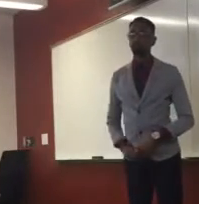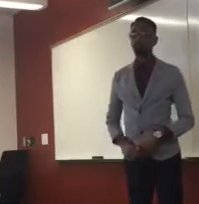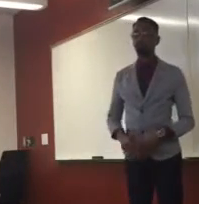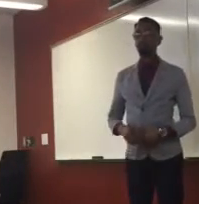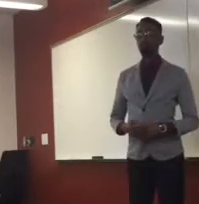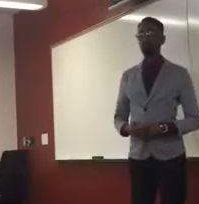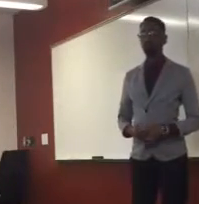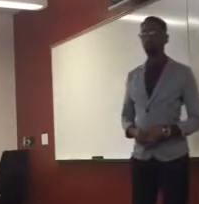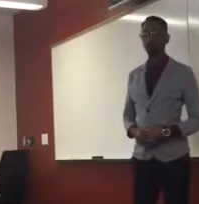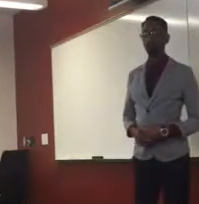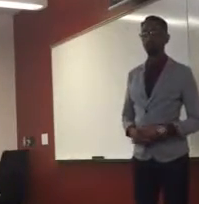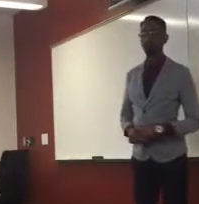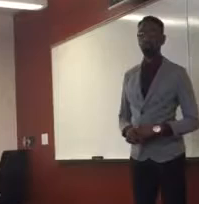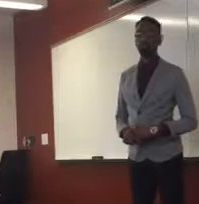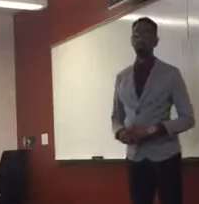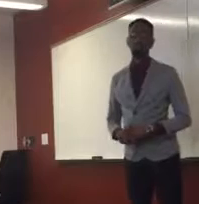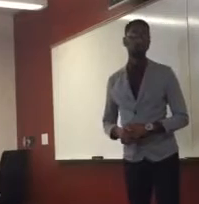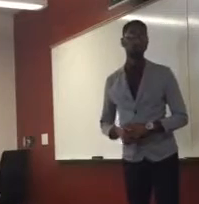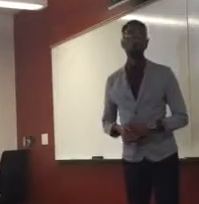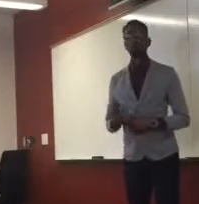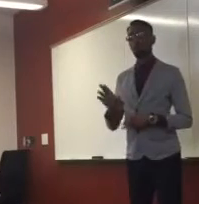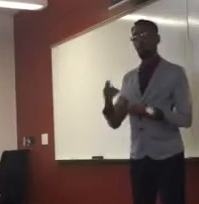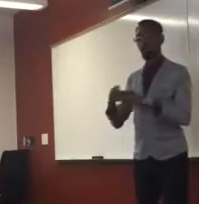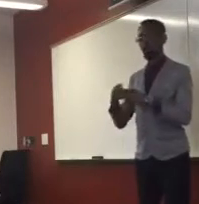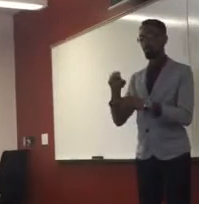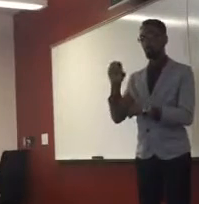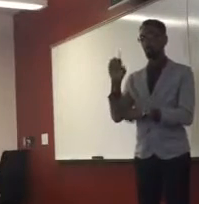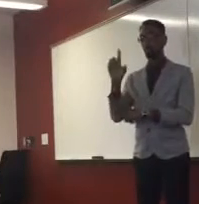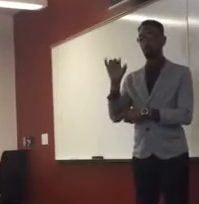we learn, Okay. okay? Well, her name was Elise,